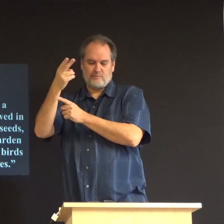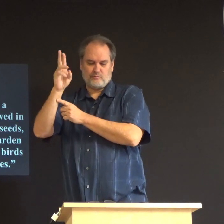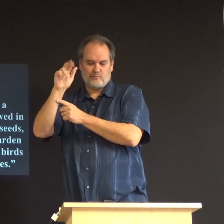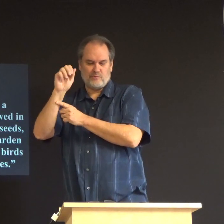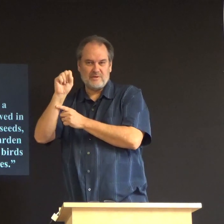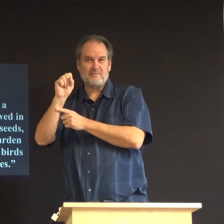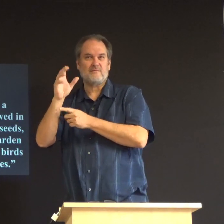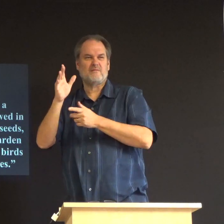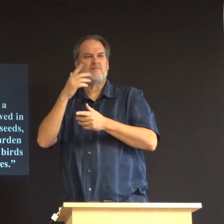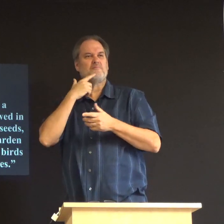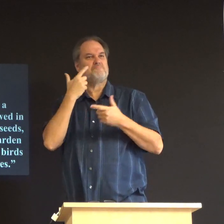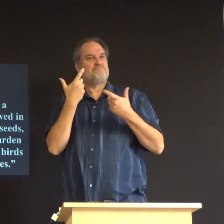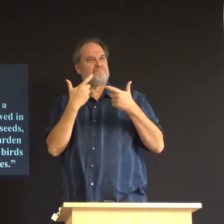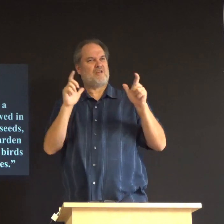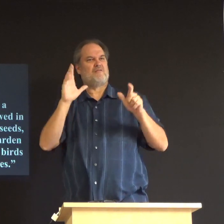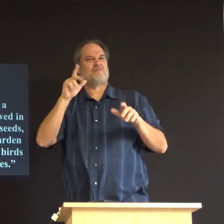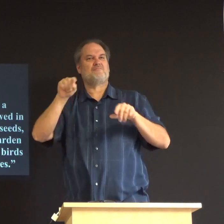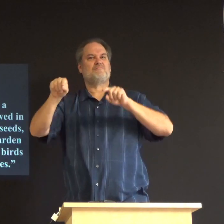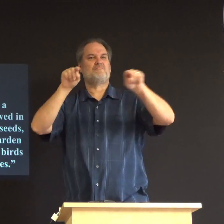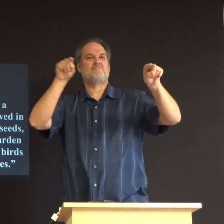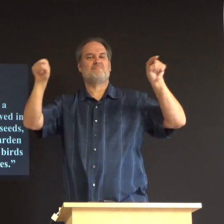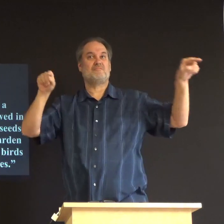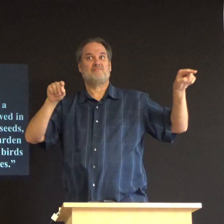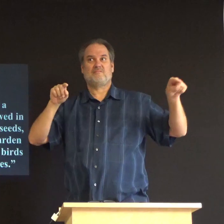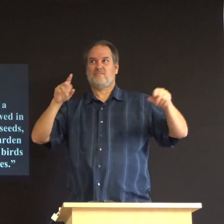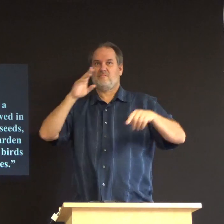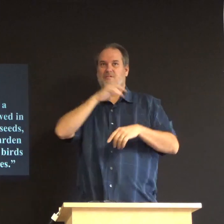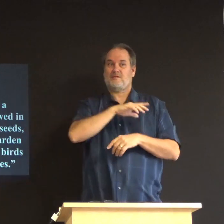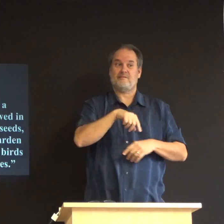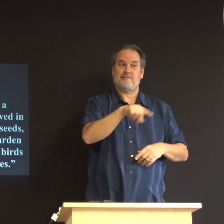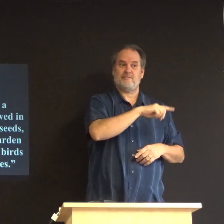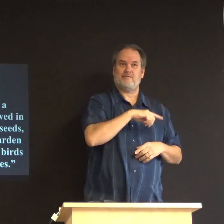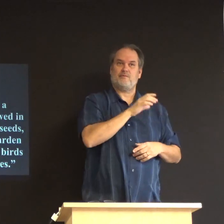They had a cult of monarchs. There were other cults.